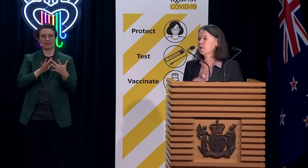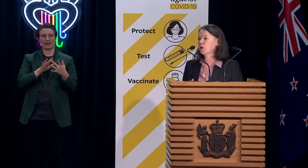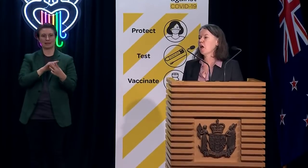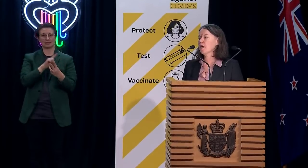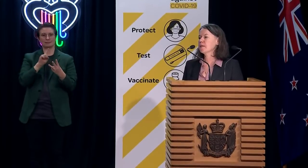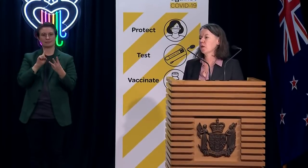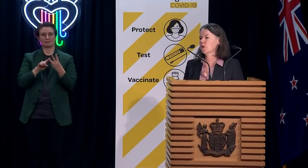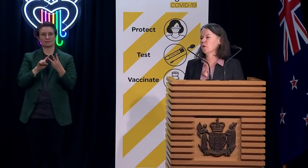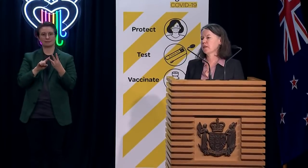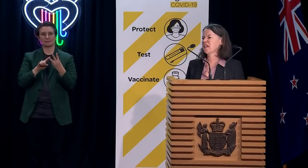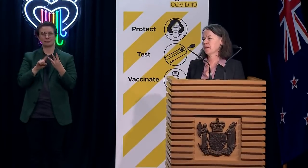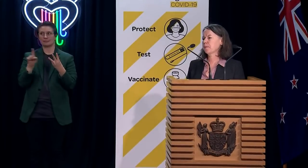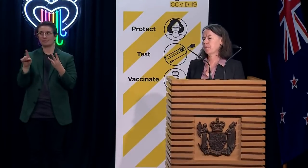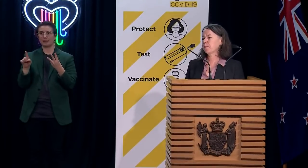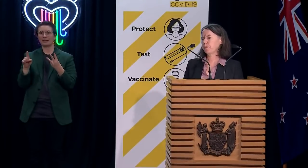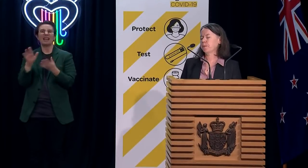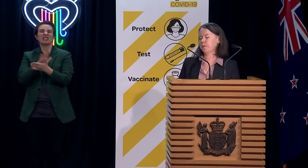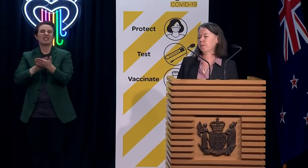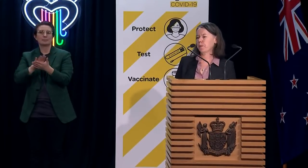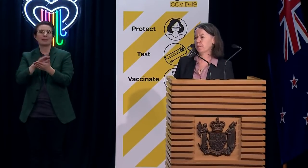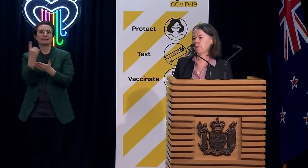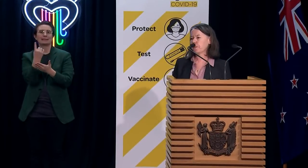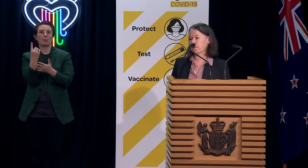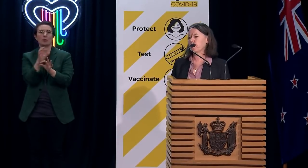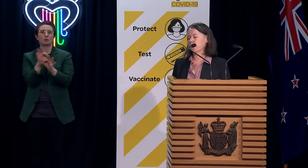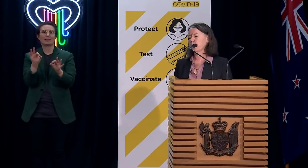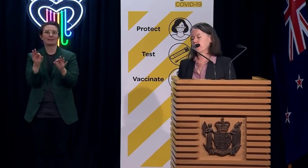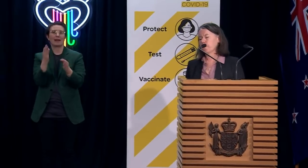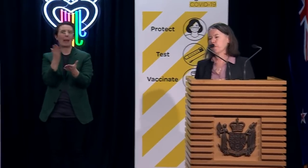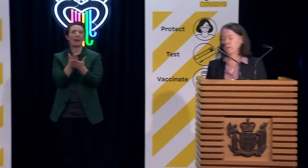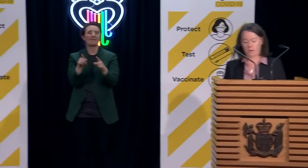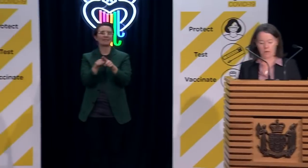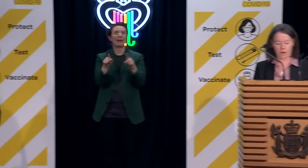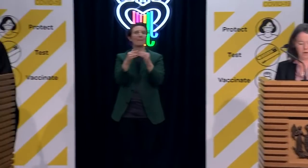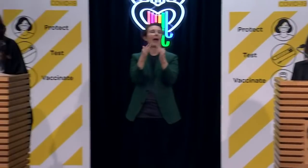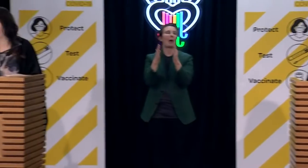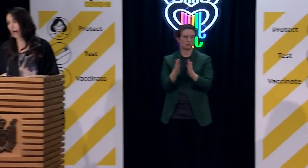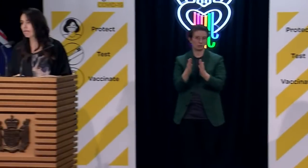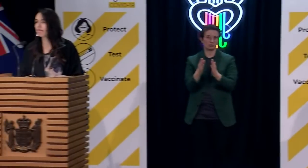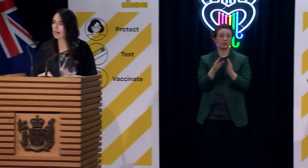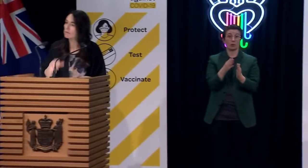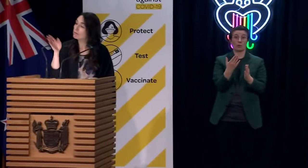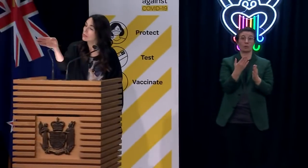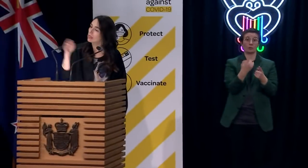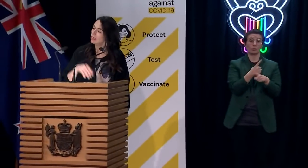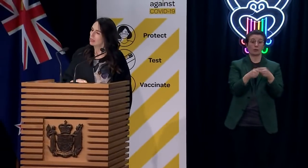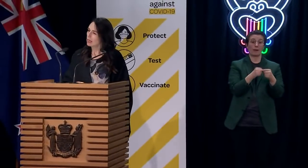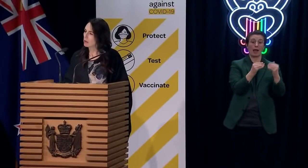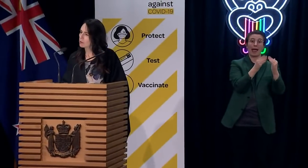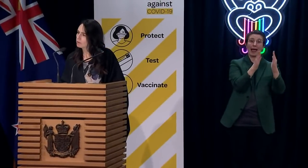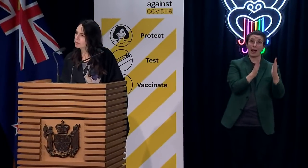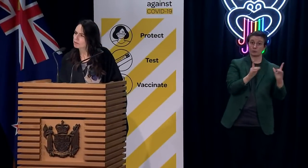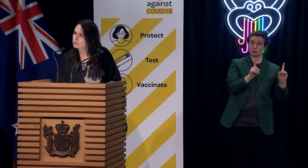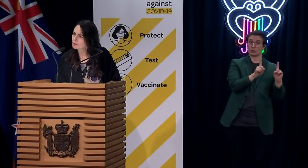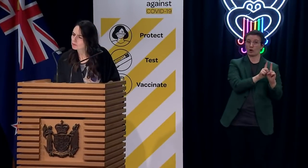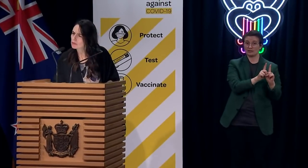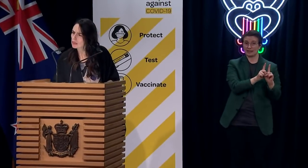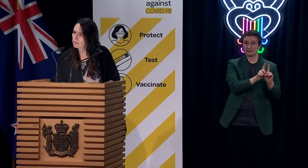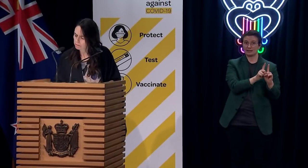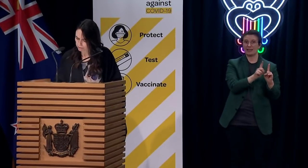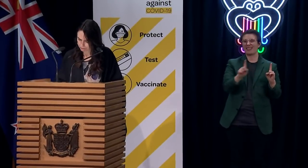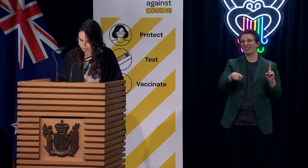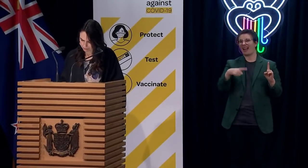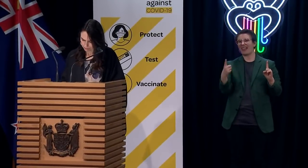contact. Just the way you describe people who don't live in someone's house. So people who have contact in some other way. So just on the Mount Eden,